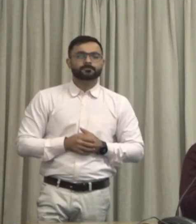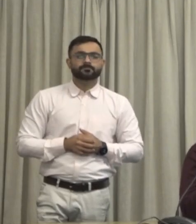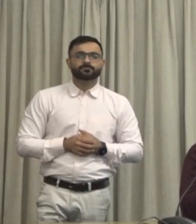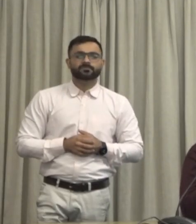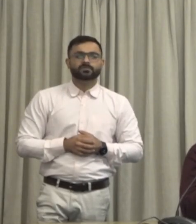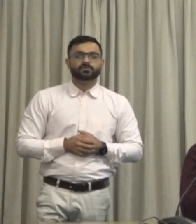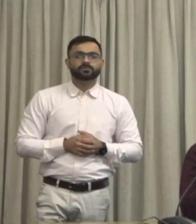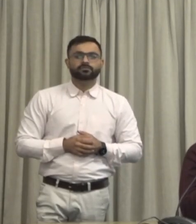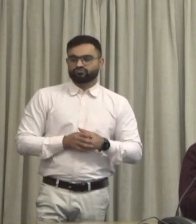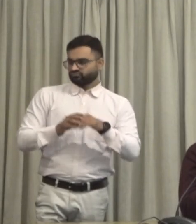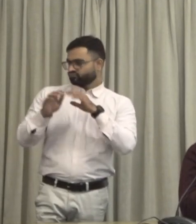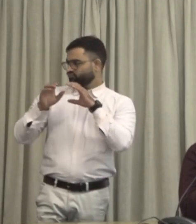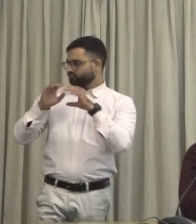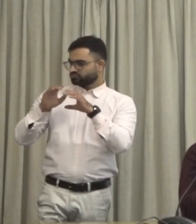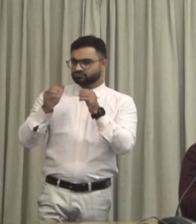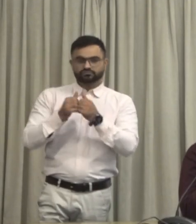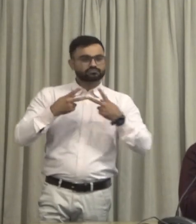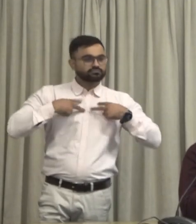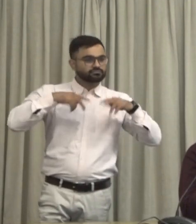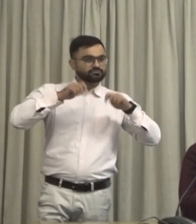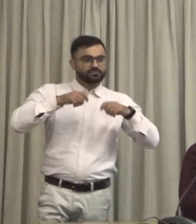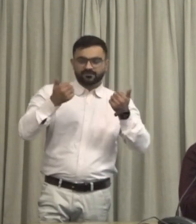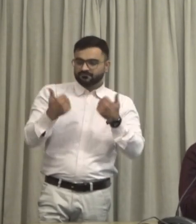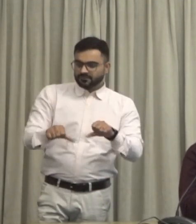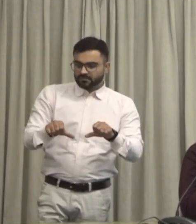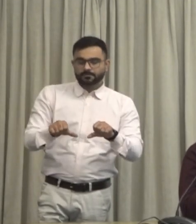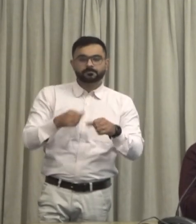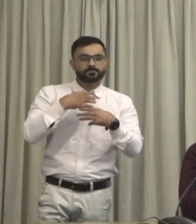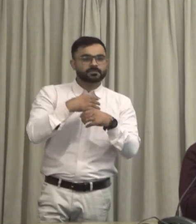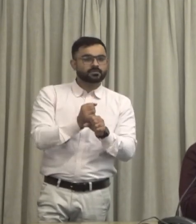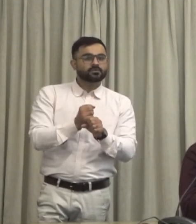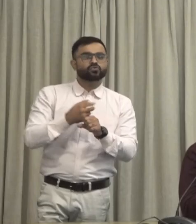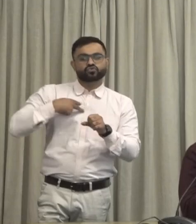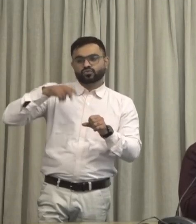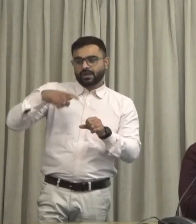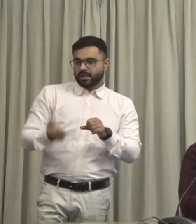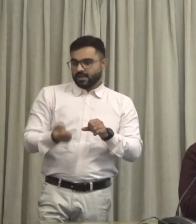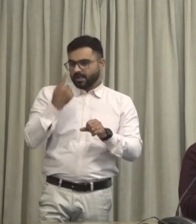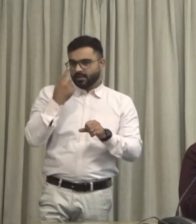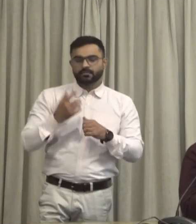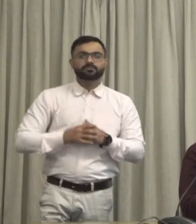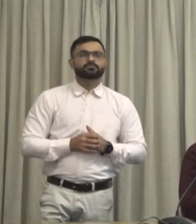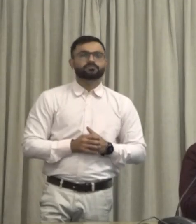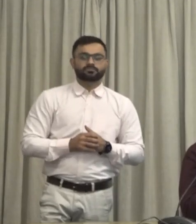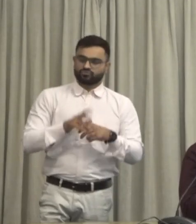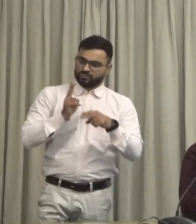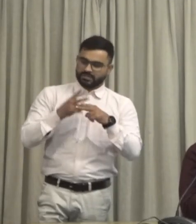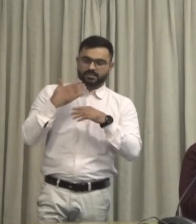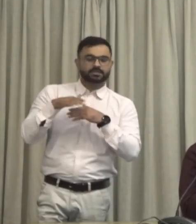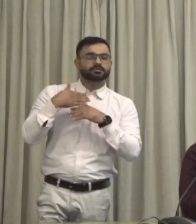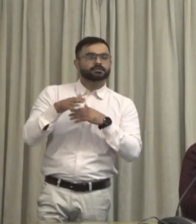basically communicating with the court failed. We failed to make the court understand that